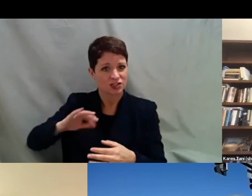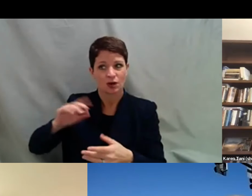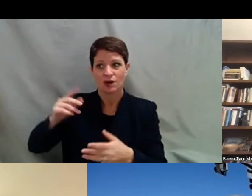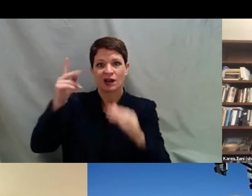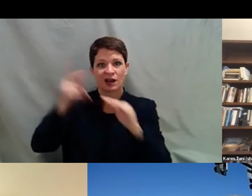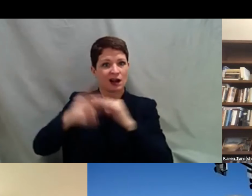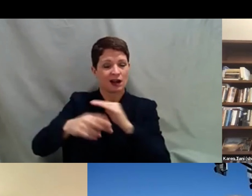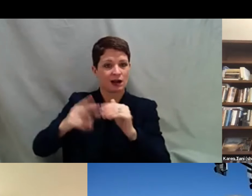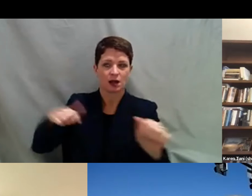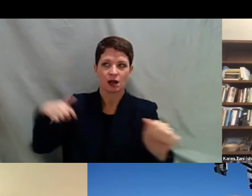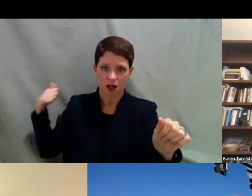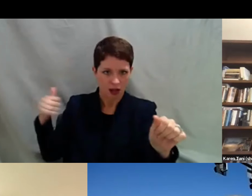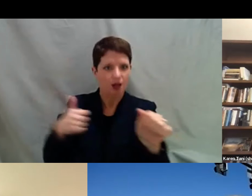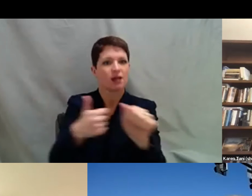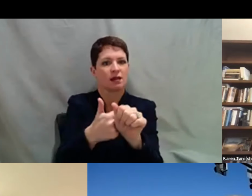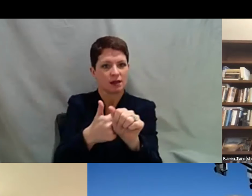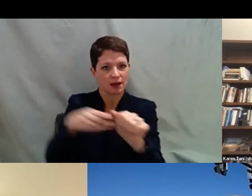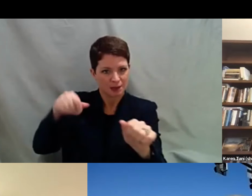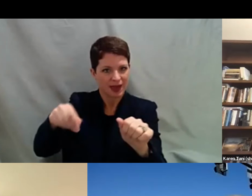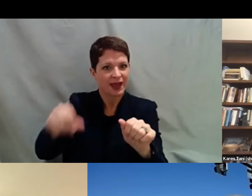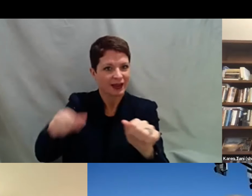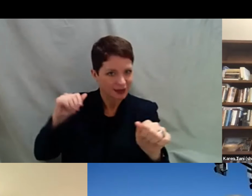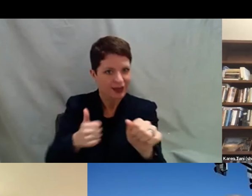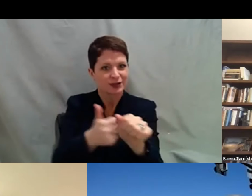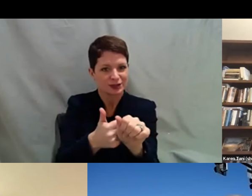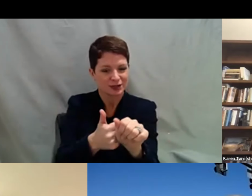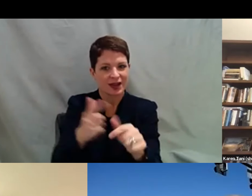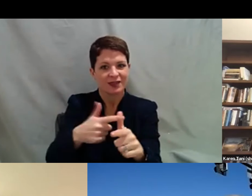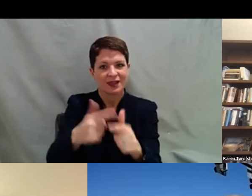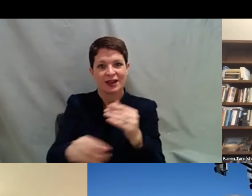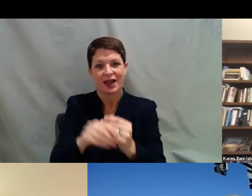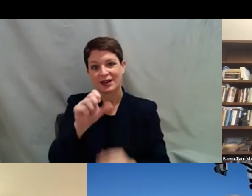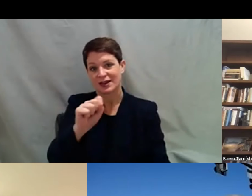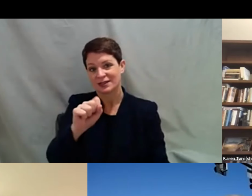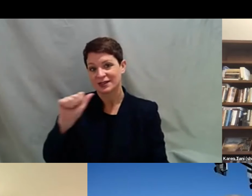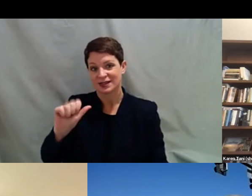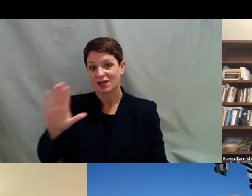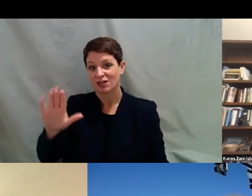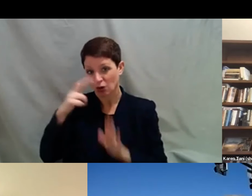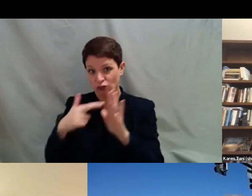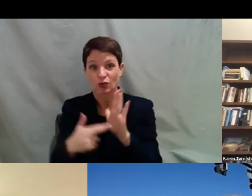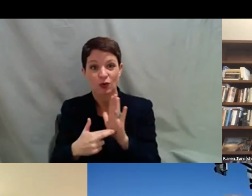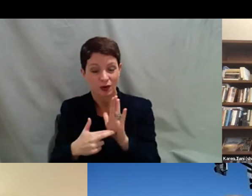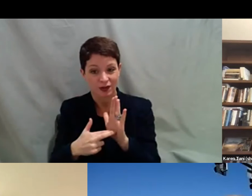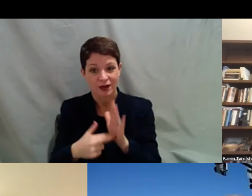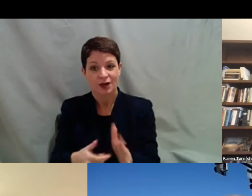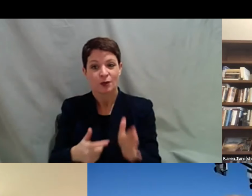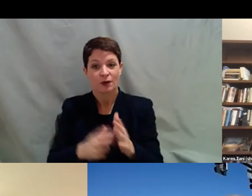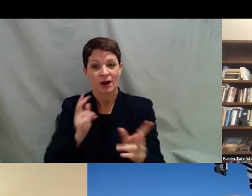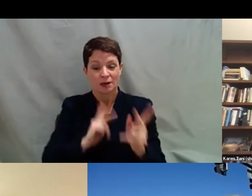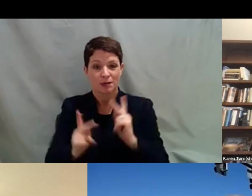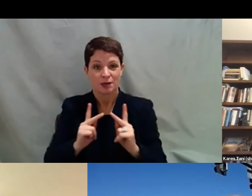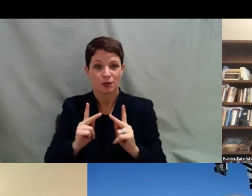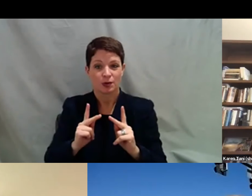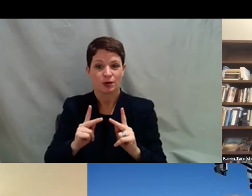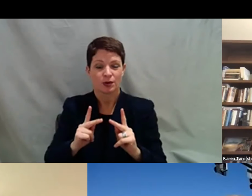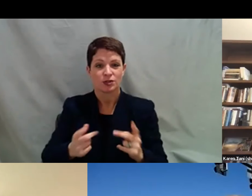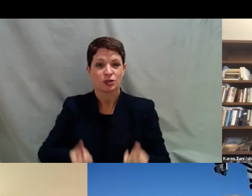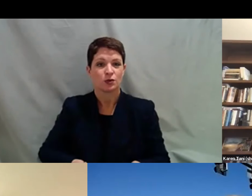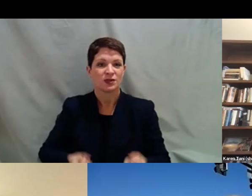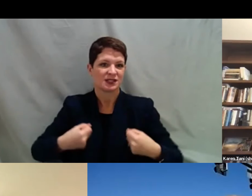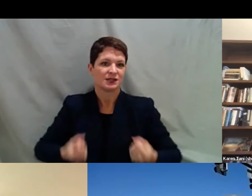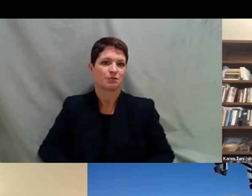thousands of dollars in back payments. And now add to this the Social Security Administration's own rules requiring people to spend down their assets.